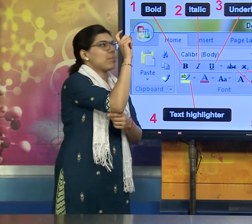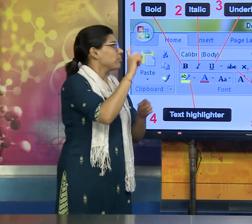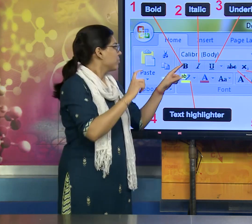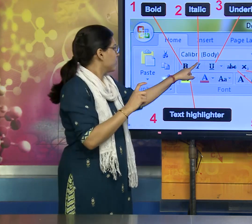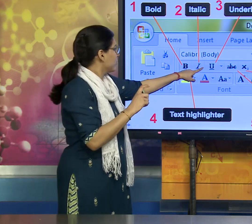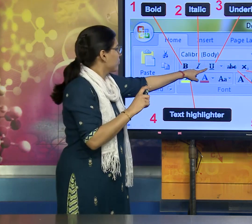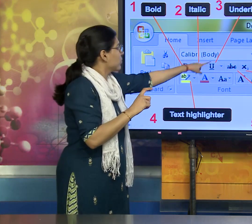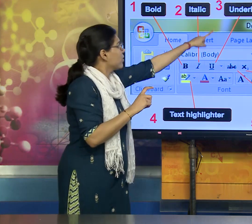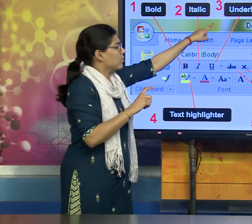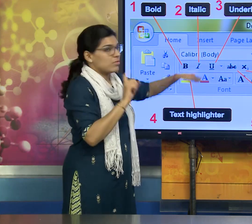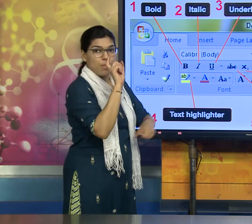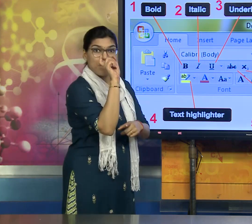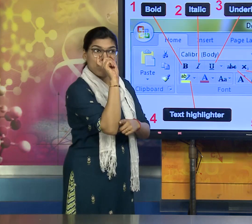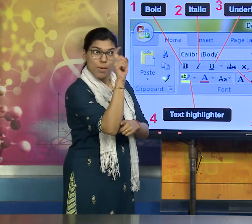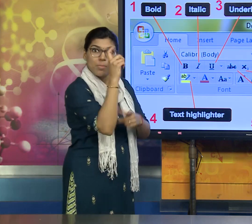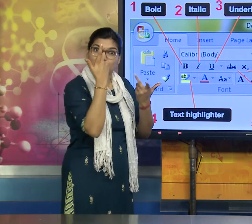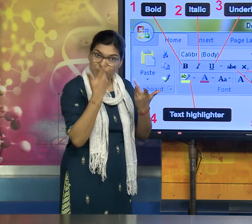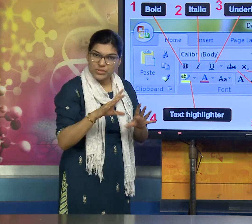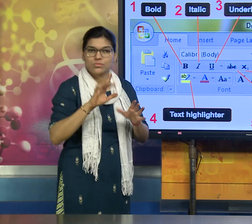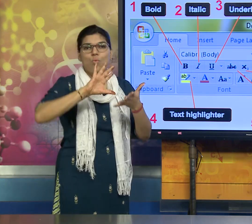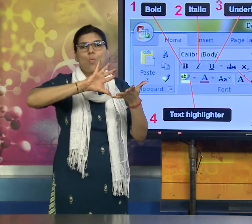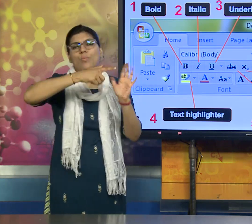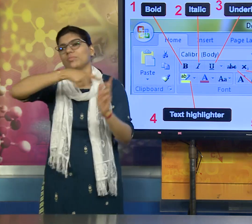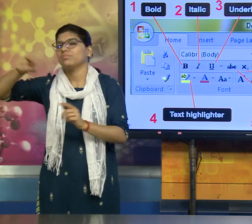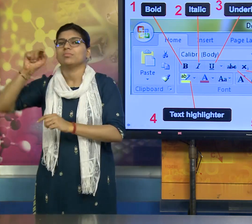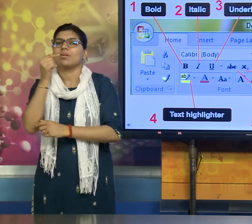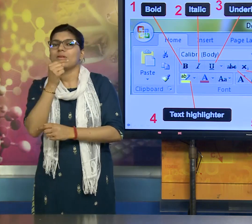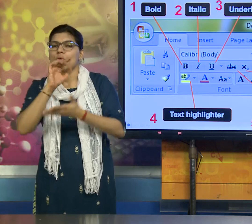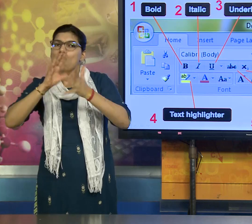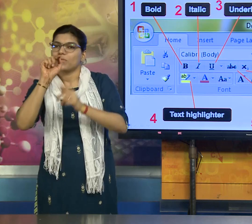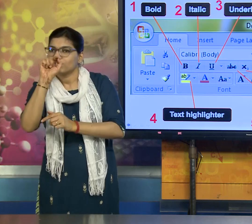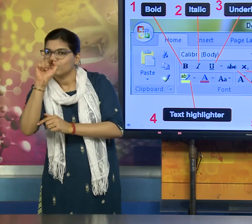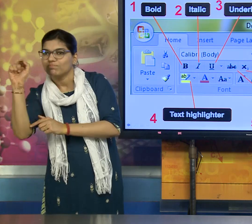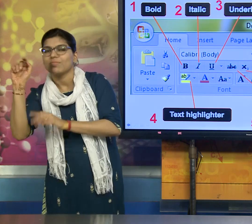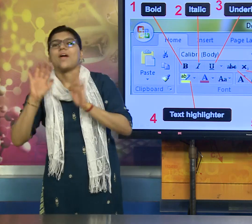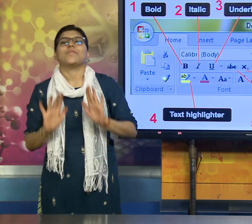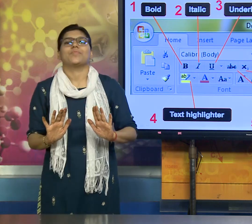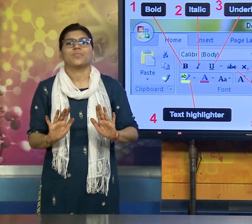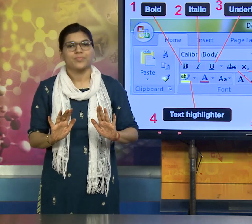number 3. The text will get automatically underlined.